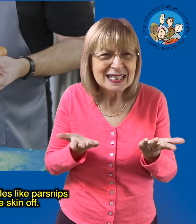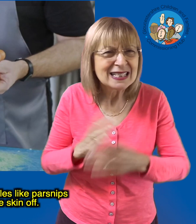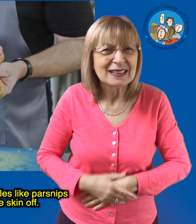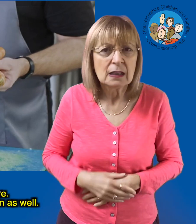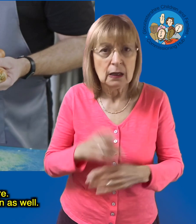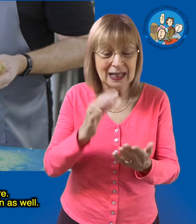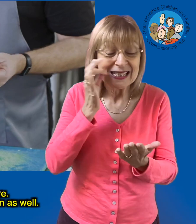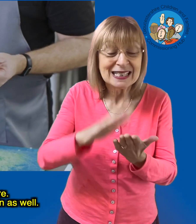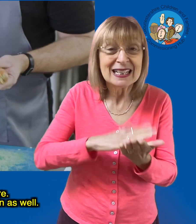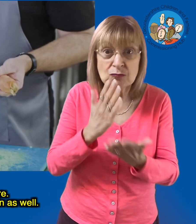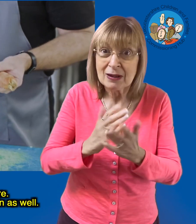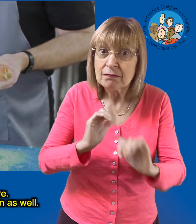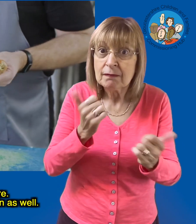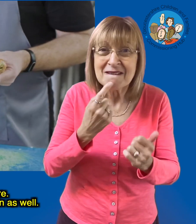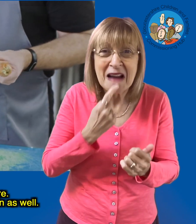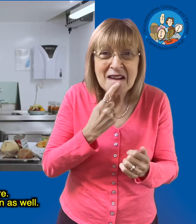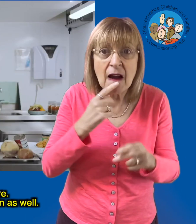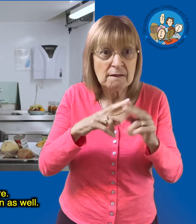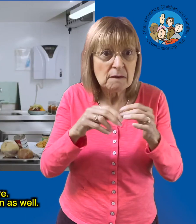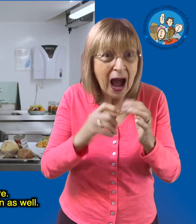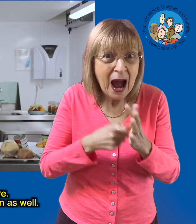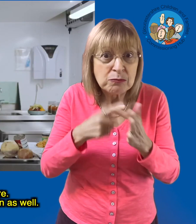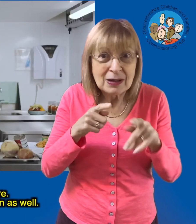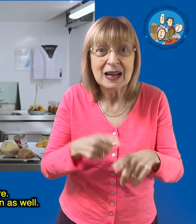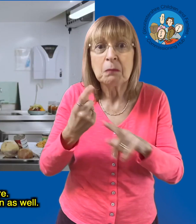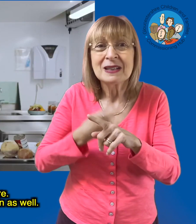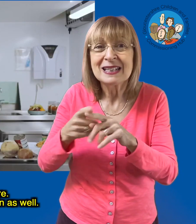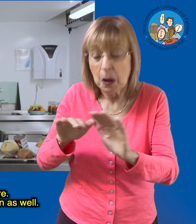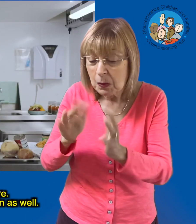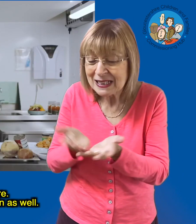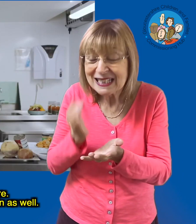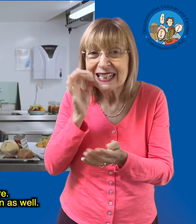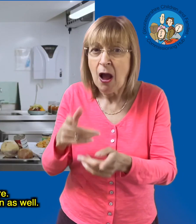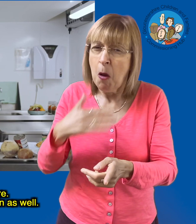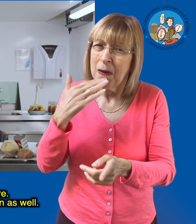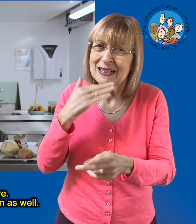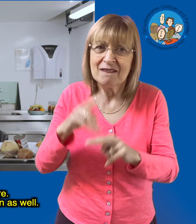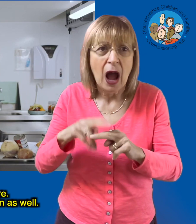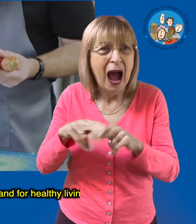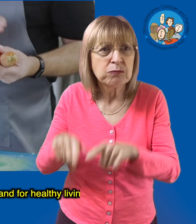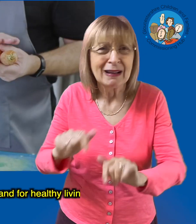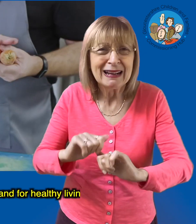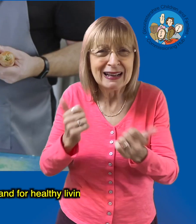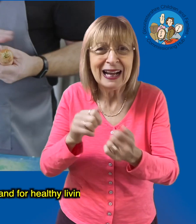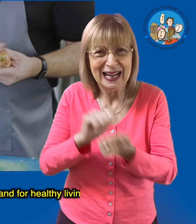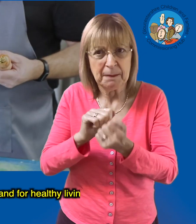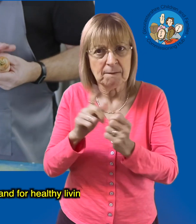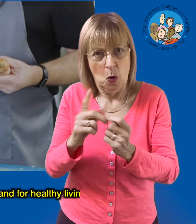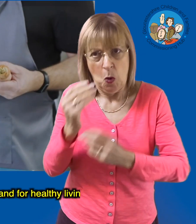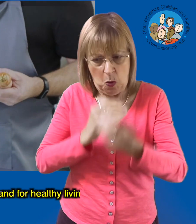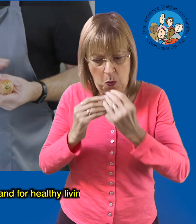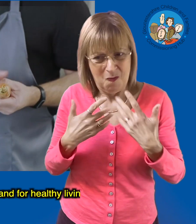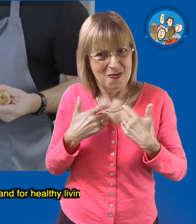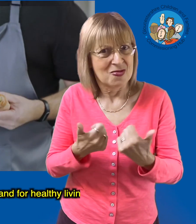skin off. The skin contains flavour, fibre. Potatoes, a lot of the fibre is in the skin as well with those. So we want to keep as